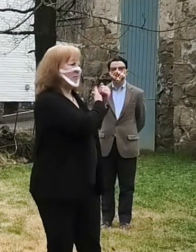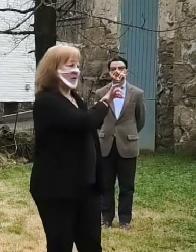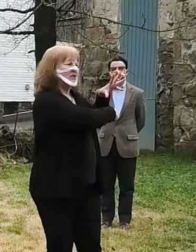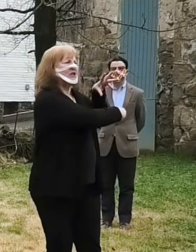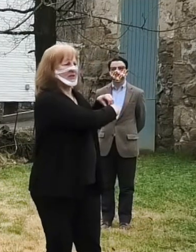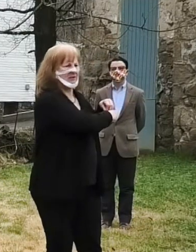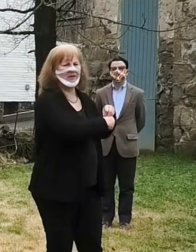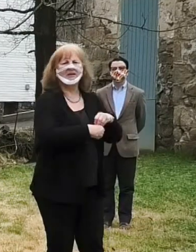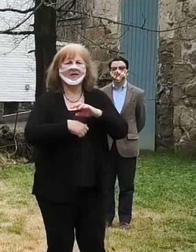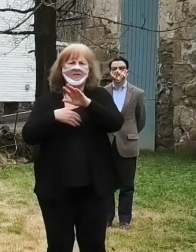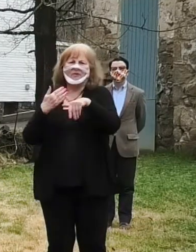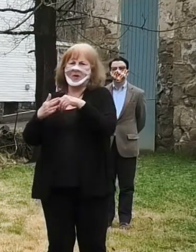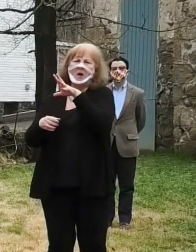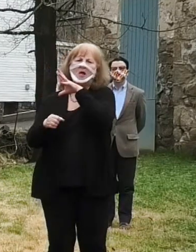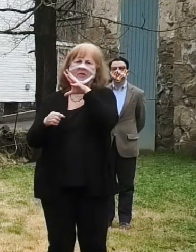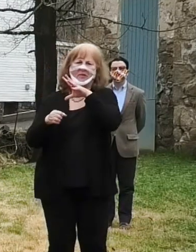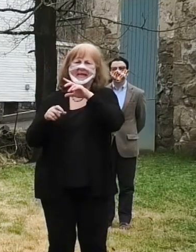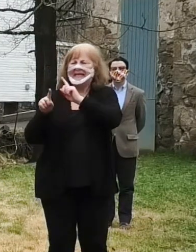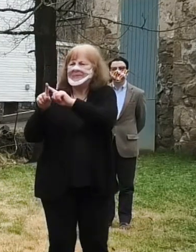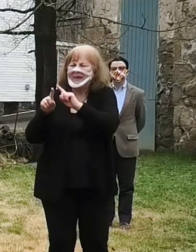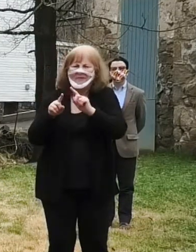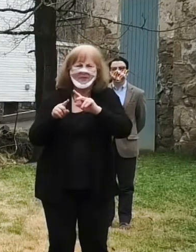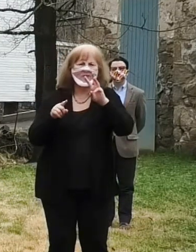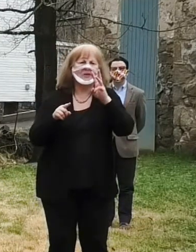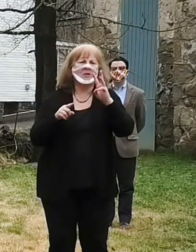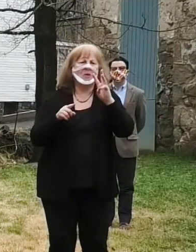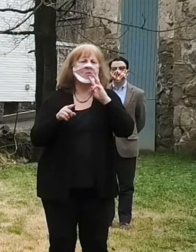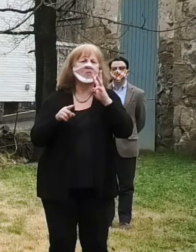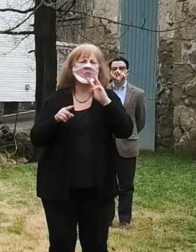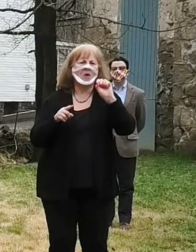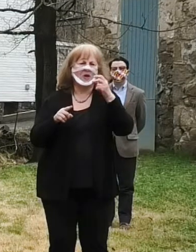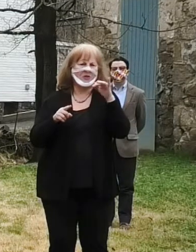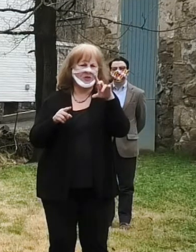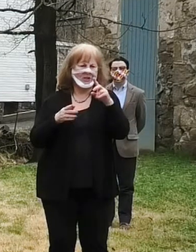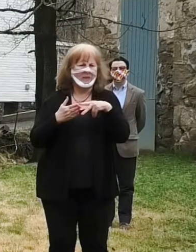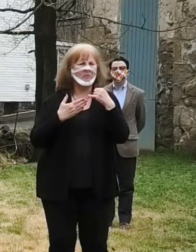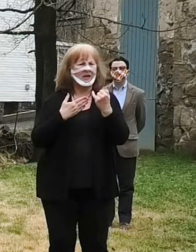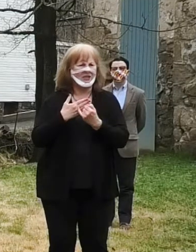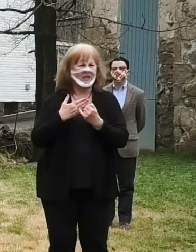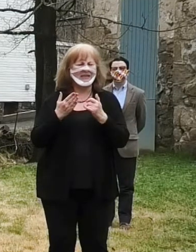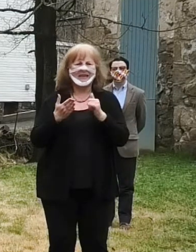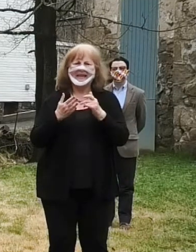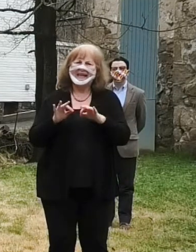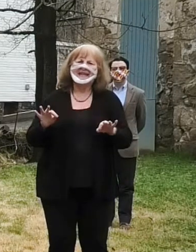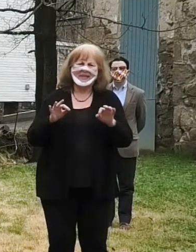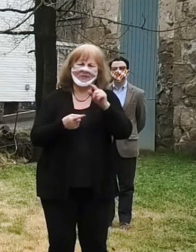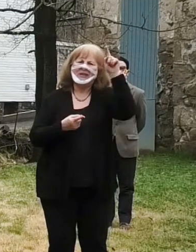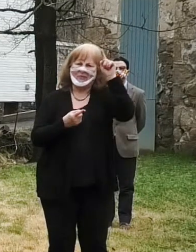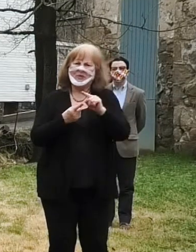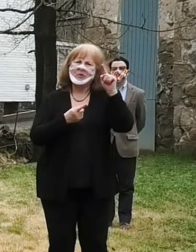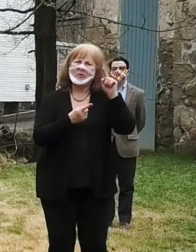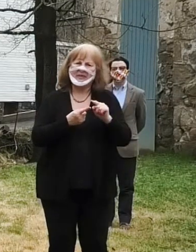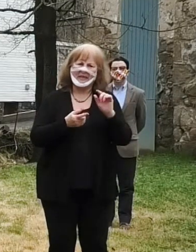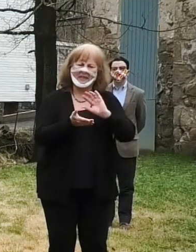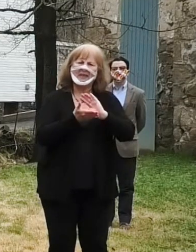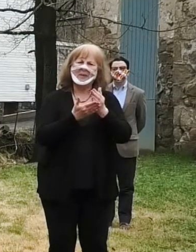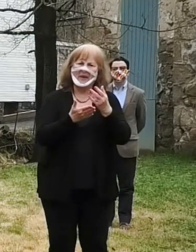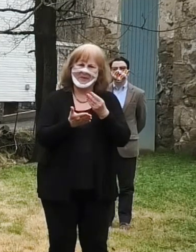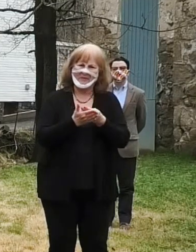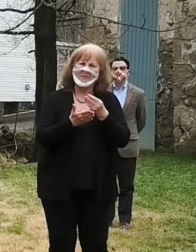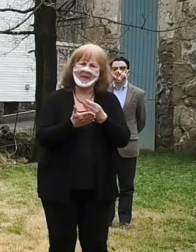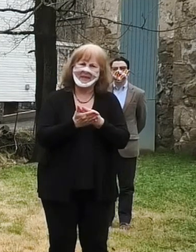all the projects, of the watershed projects. So that significantly is reducing the amount of